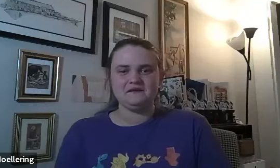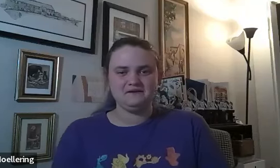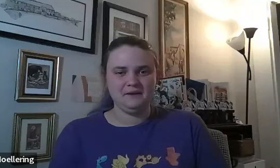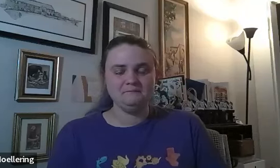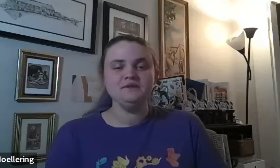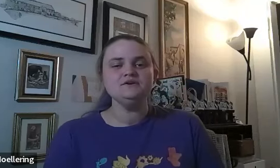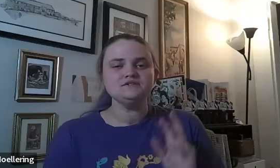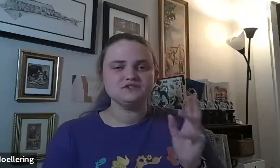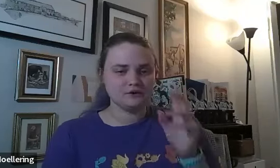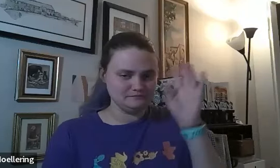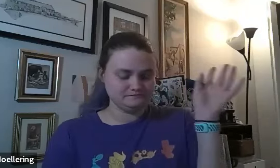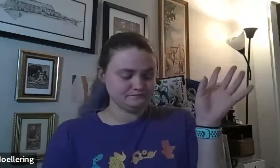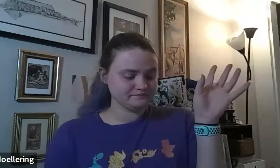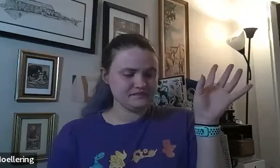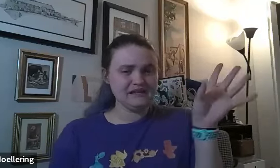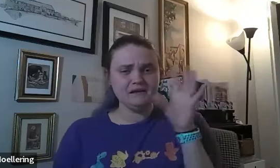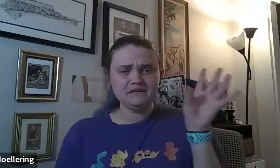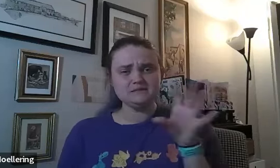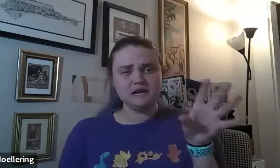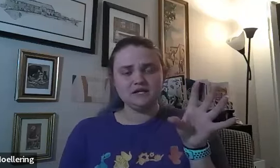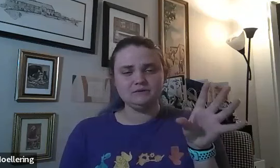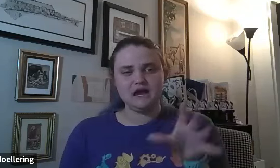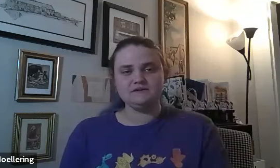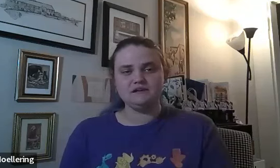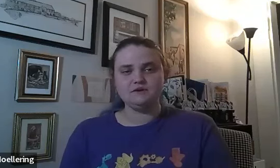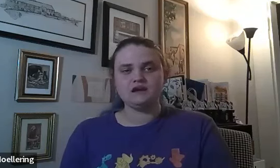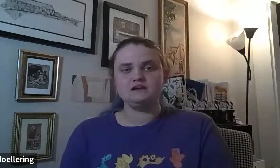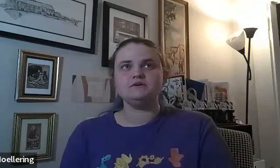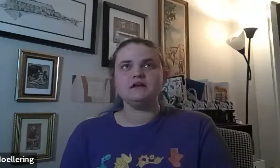Okay. So let me explain how you would have it if you had a number like